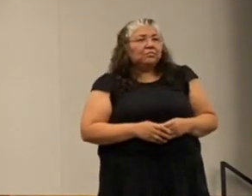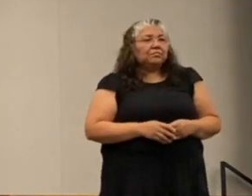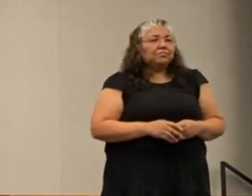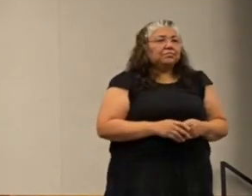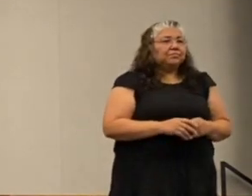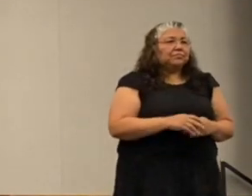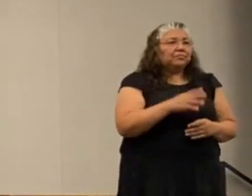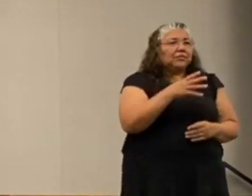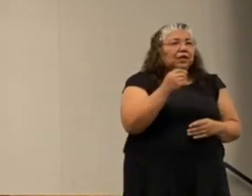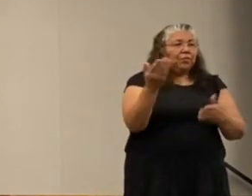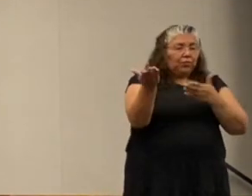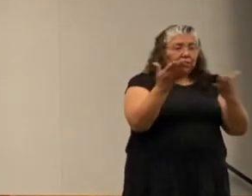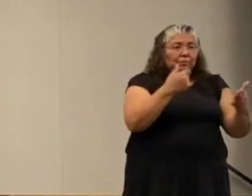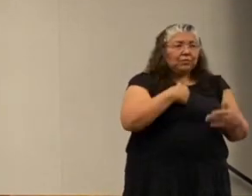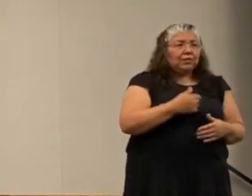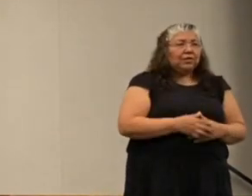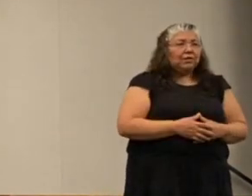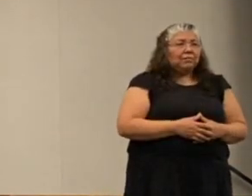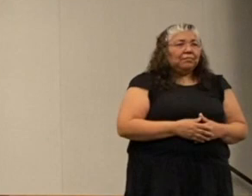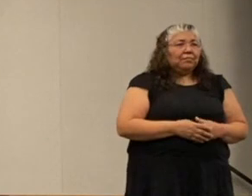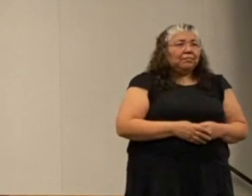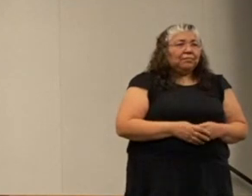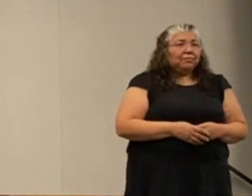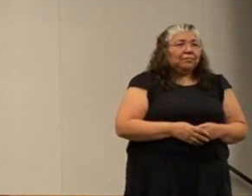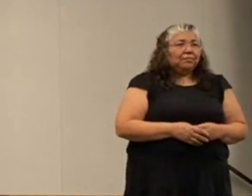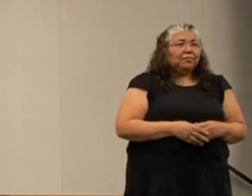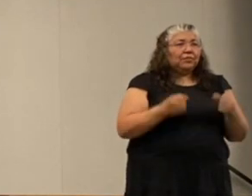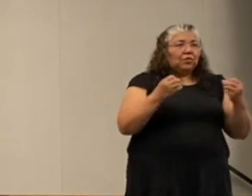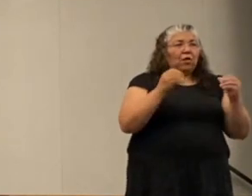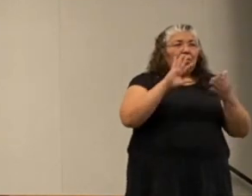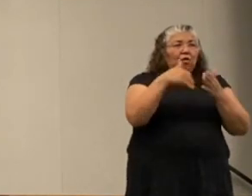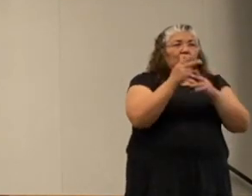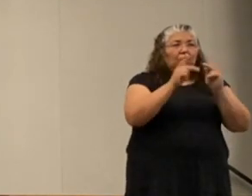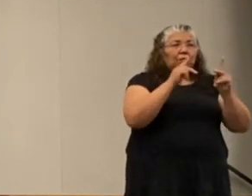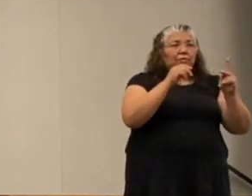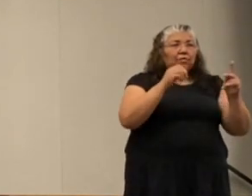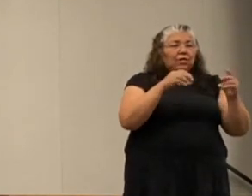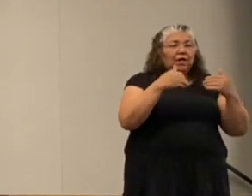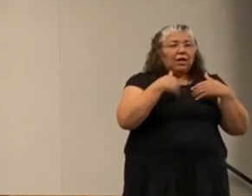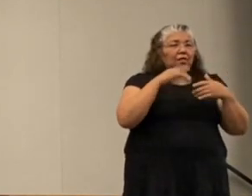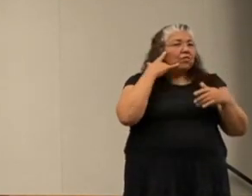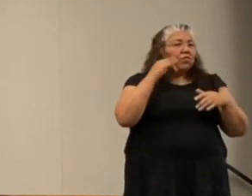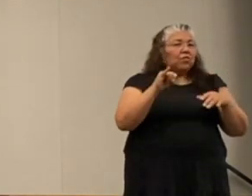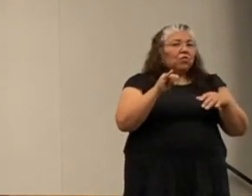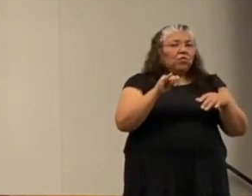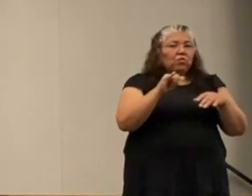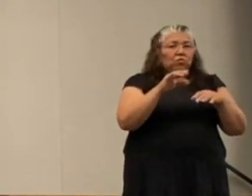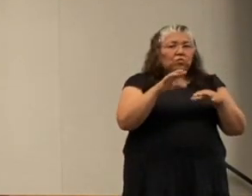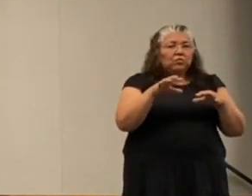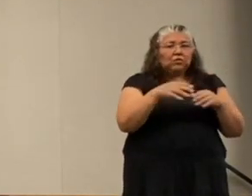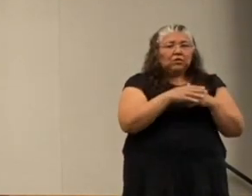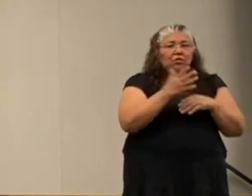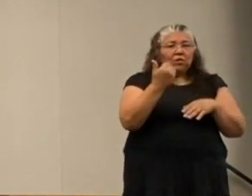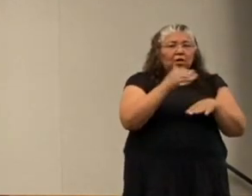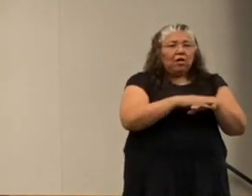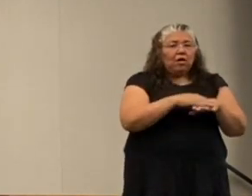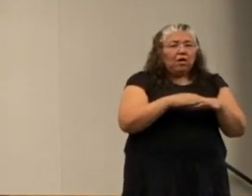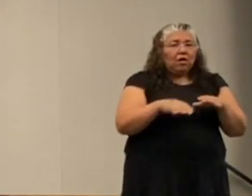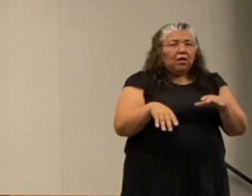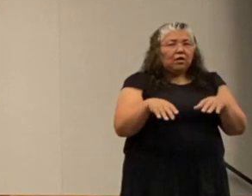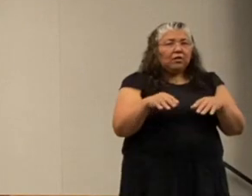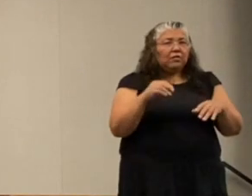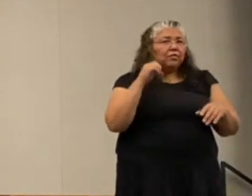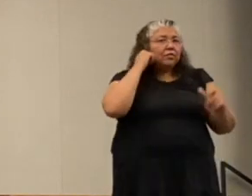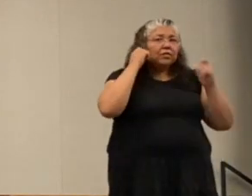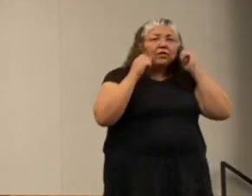your daughters, and bring them to me. So all the people took off their gold rings, right, that were on their ears and brought them